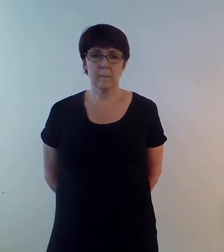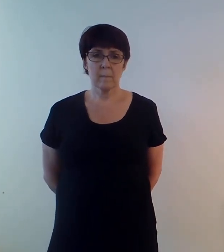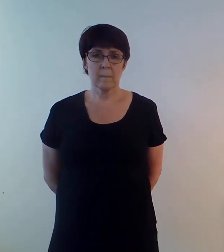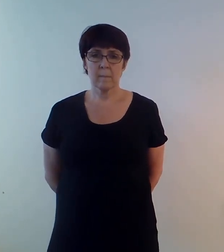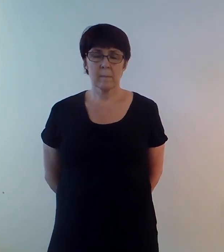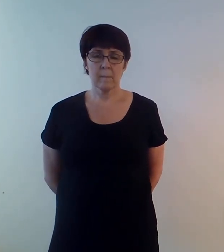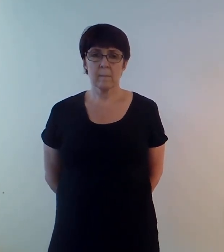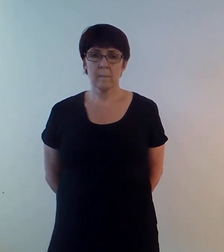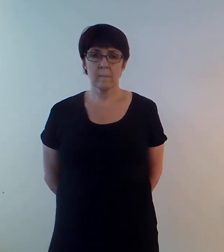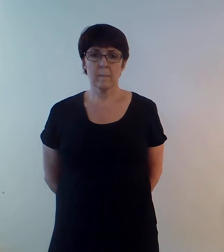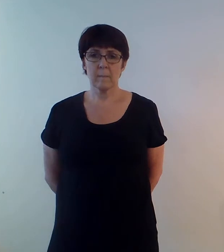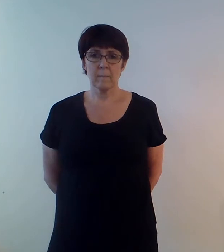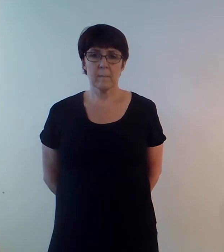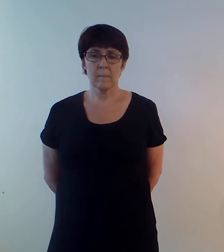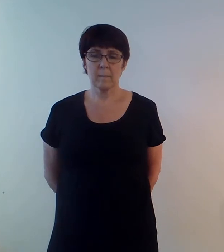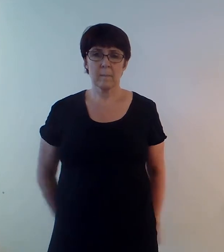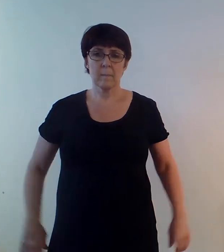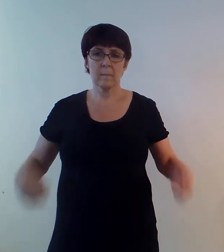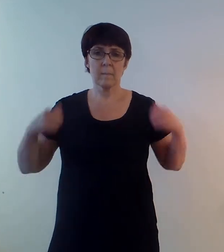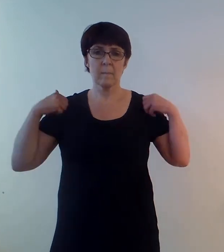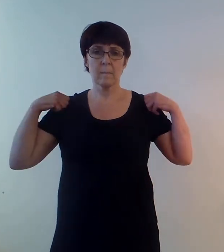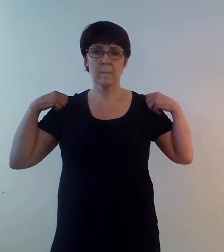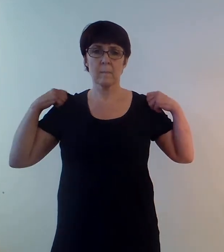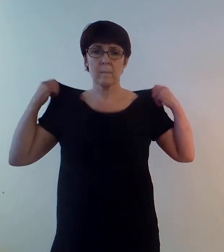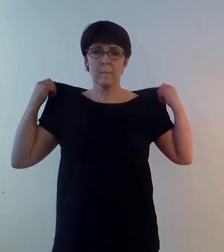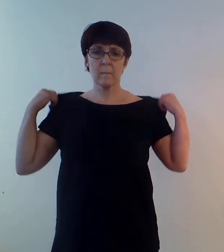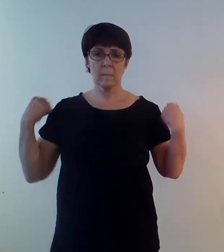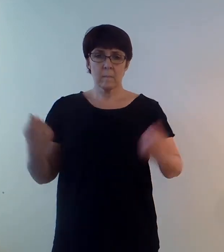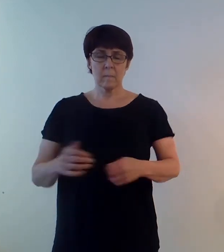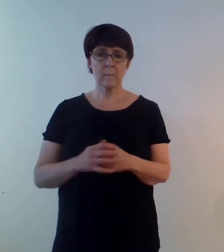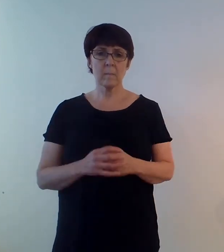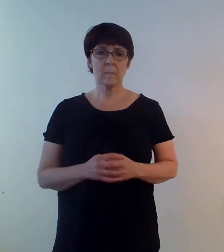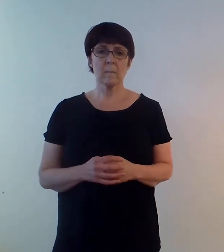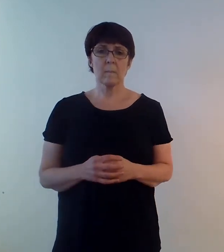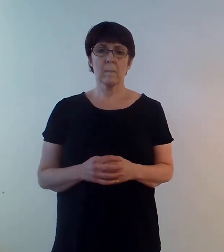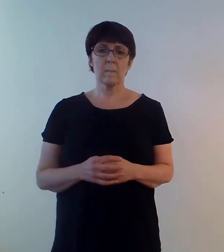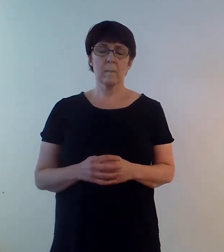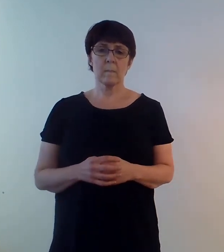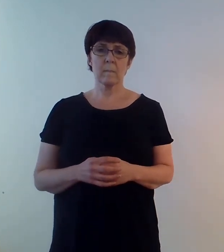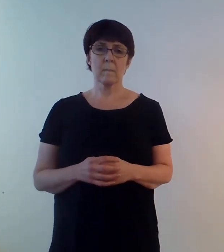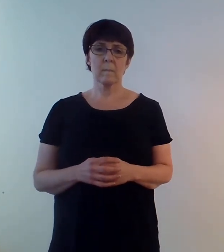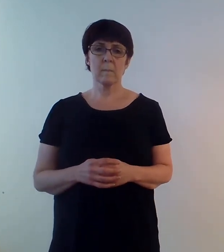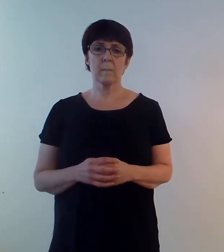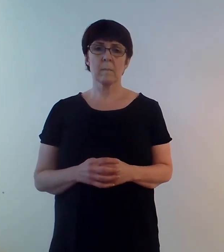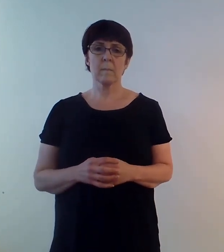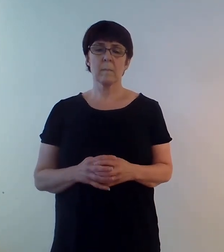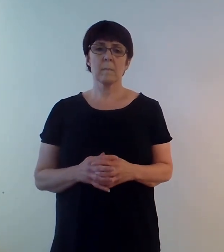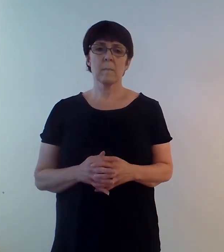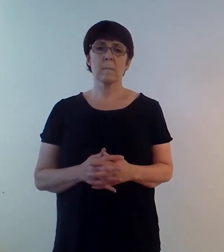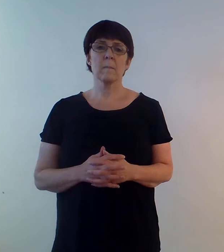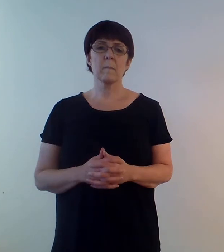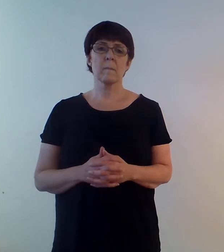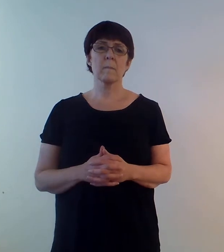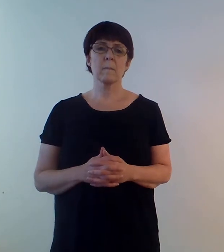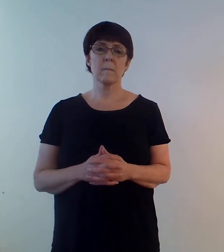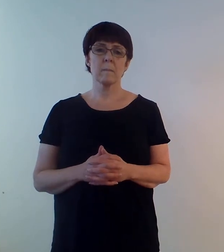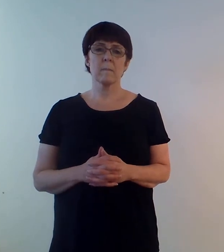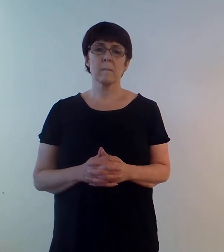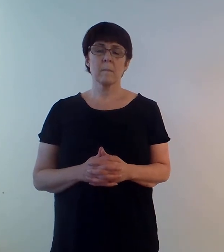Keep pushing tall. In this position, you want to be tall and strong. When we get to front support, we don't want to be leaning, acting. Keep fighting. A few seconds